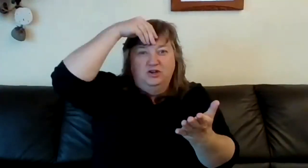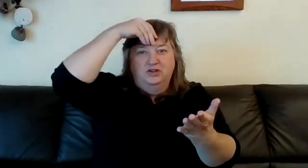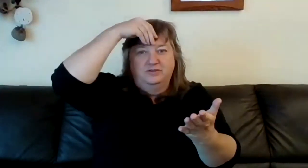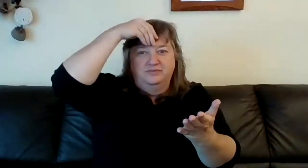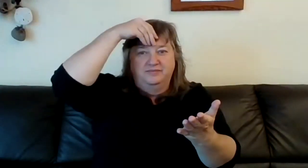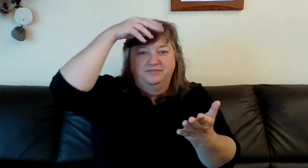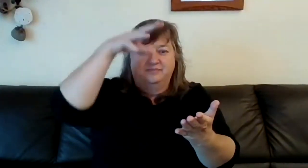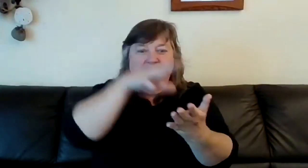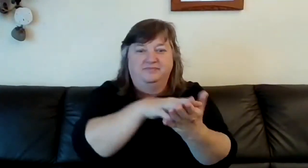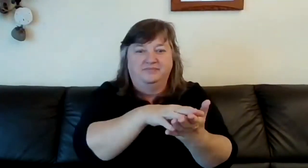Learn.